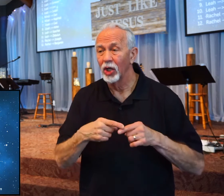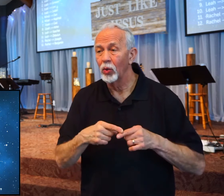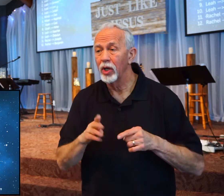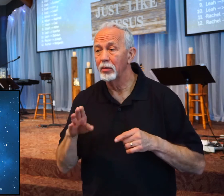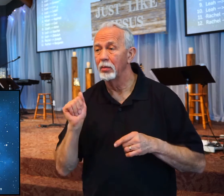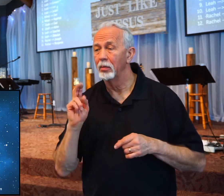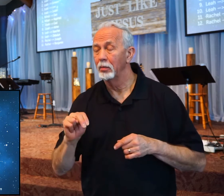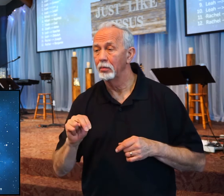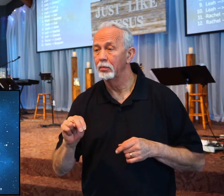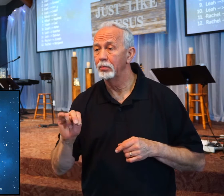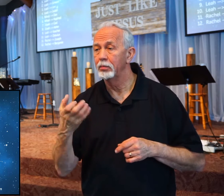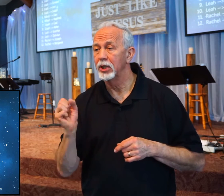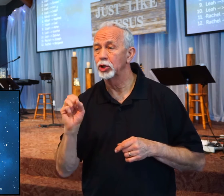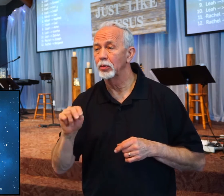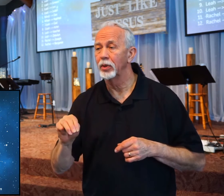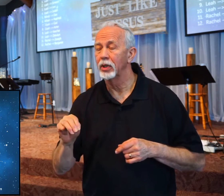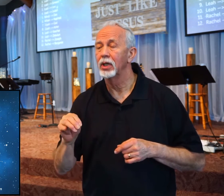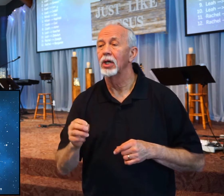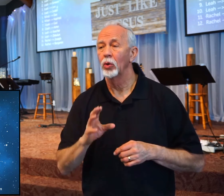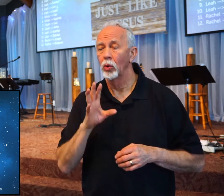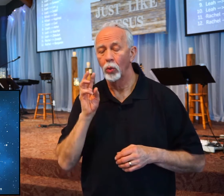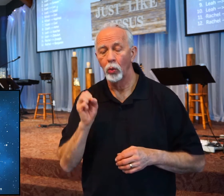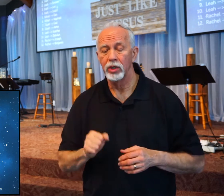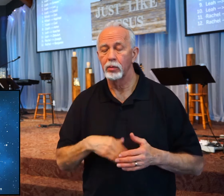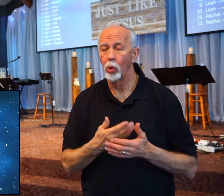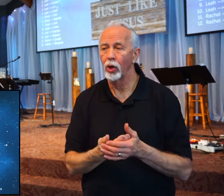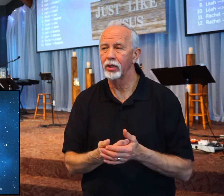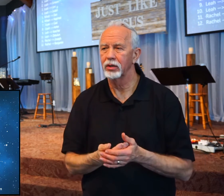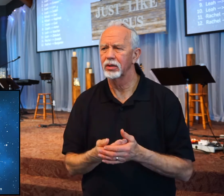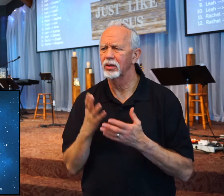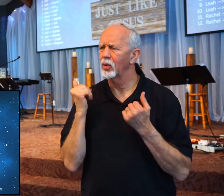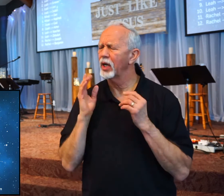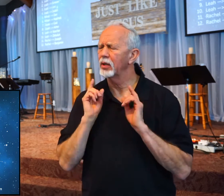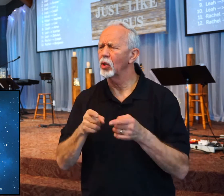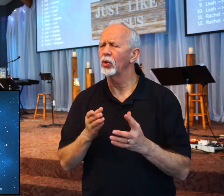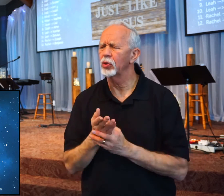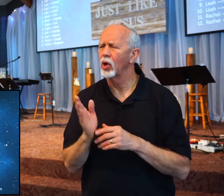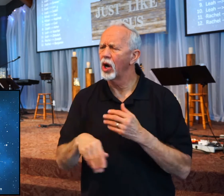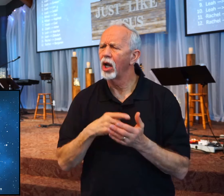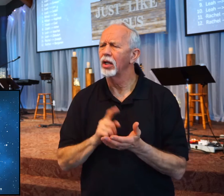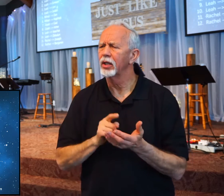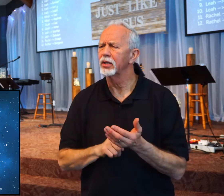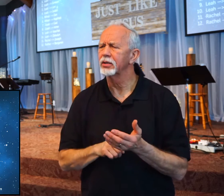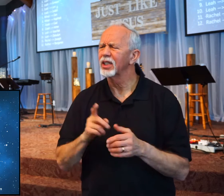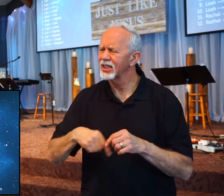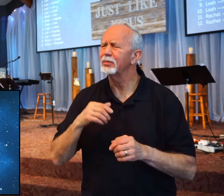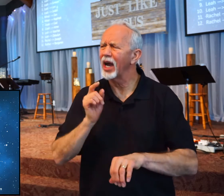childbirth, bearing Benjamin. So you say, Pastor Jason, why are we going through all this? You know, it's about time.